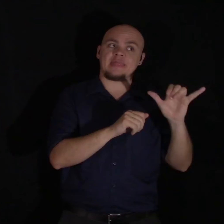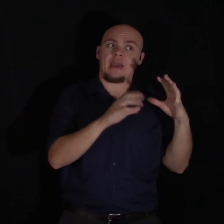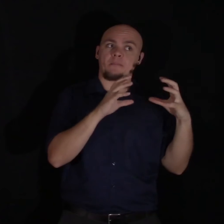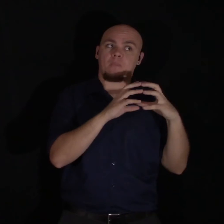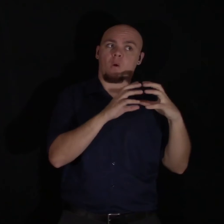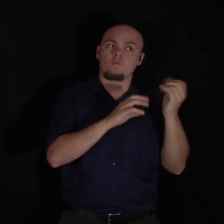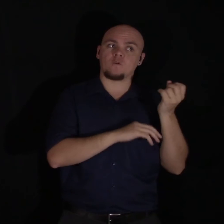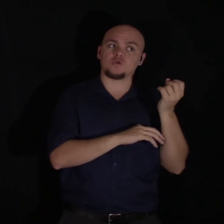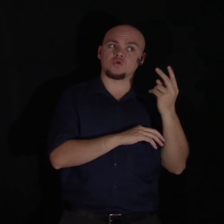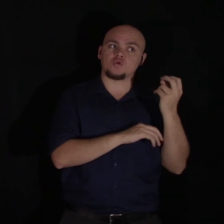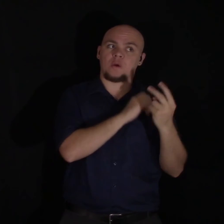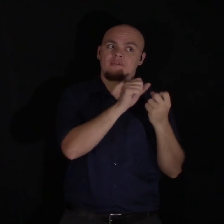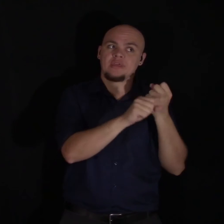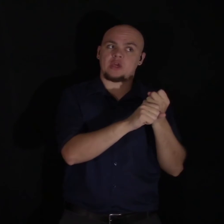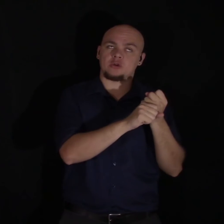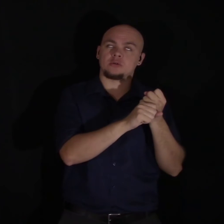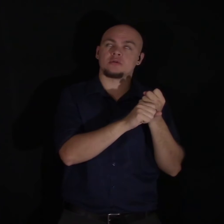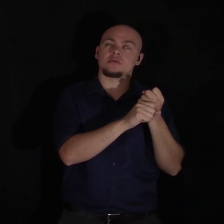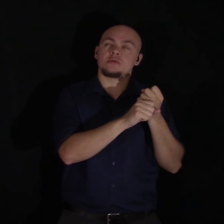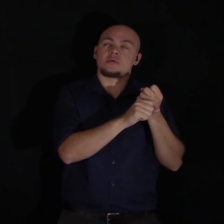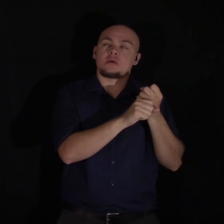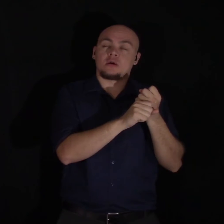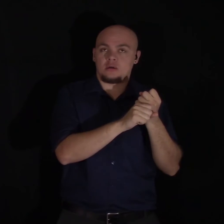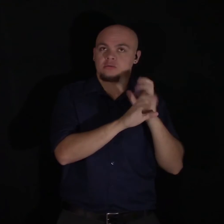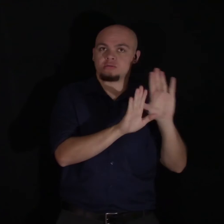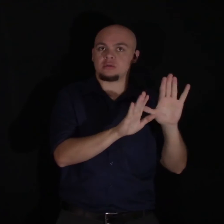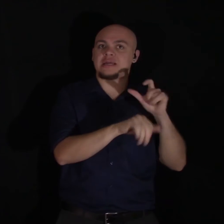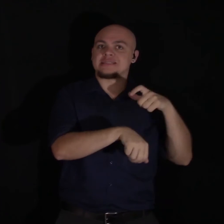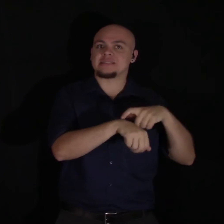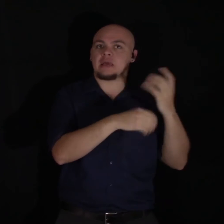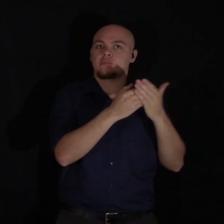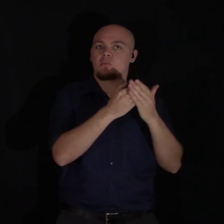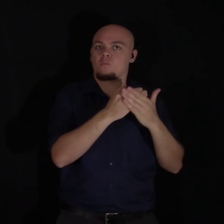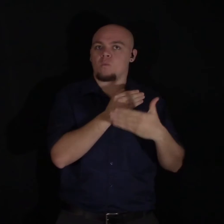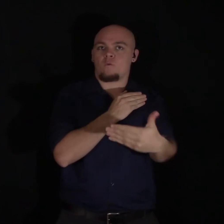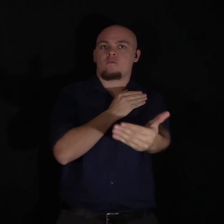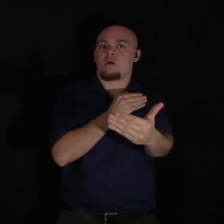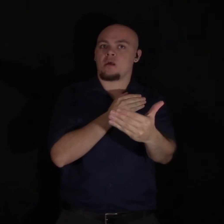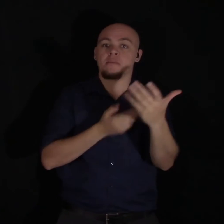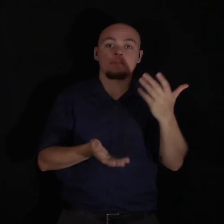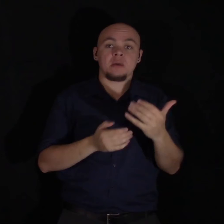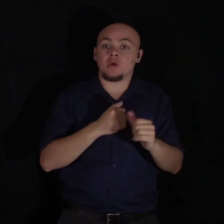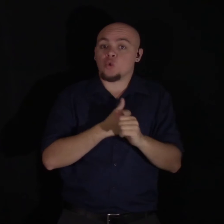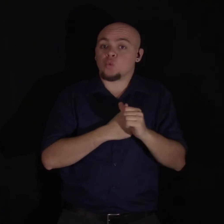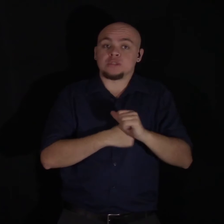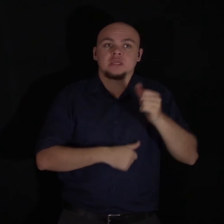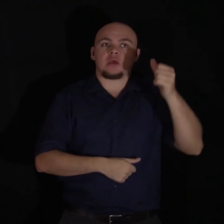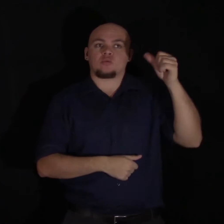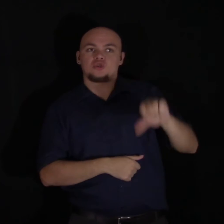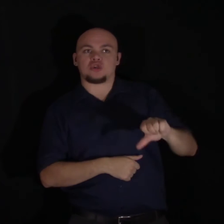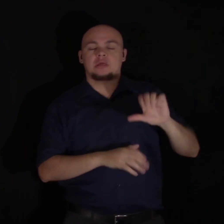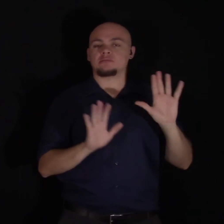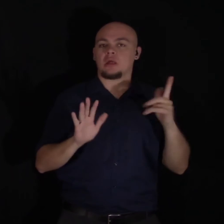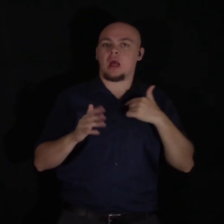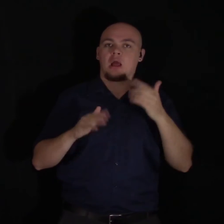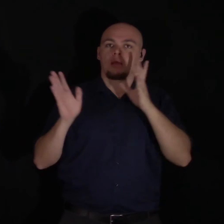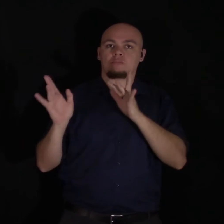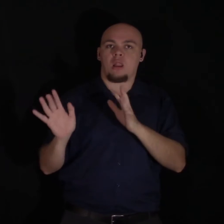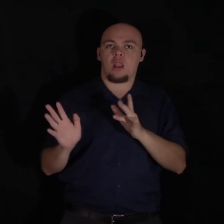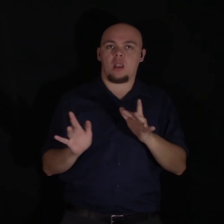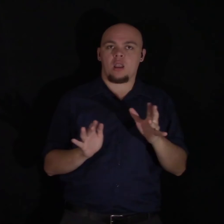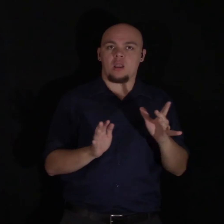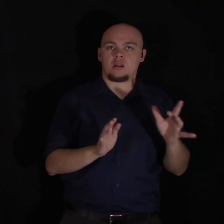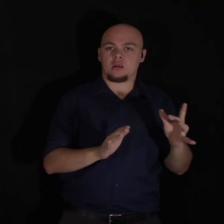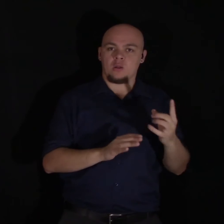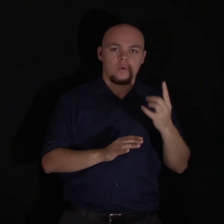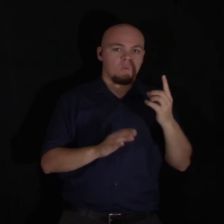years. No, it was time to move on, even if I risked rejection. So I made a plan, one